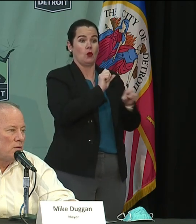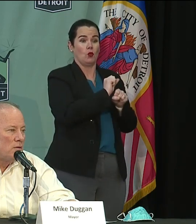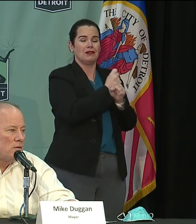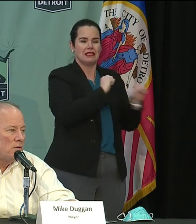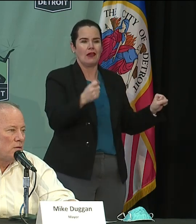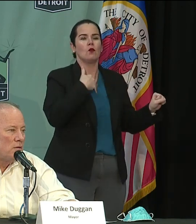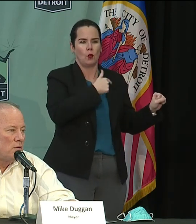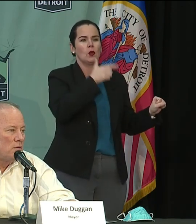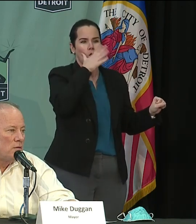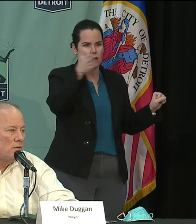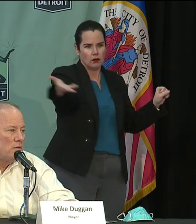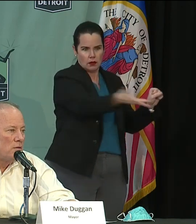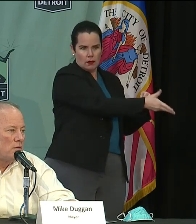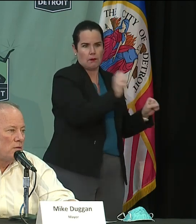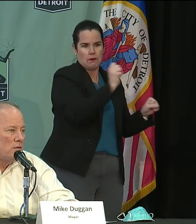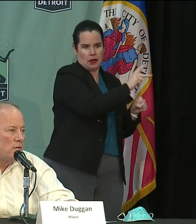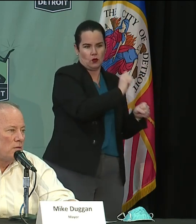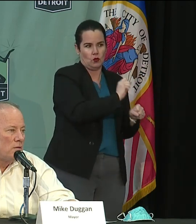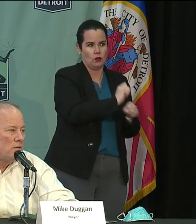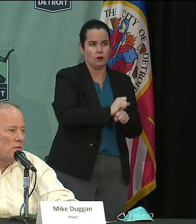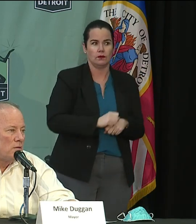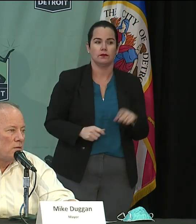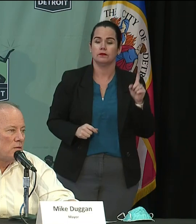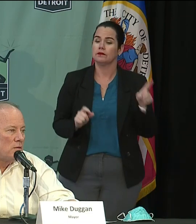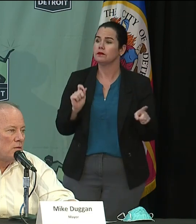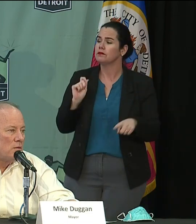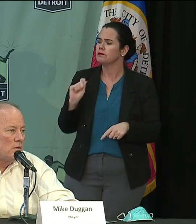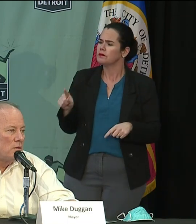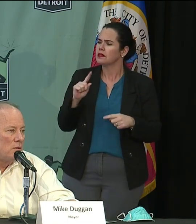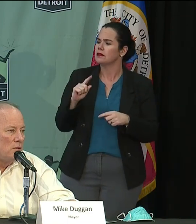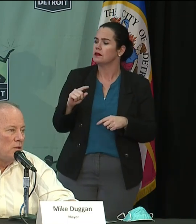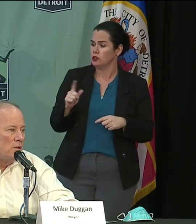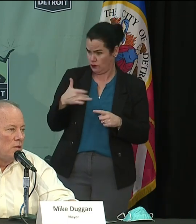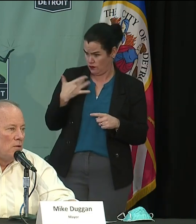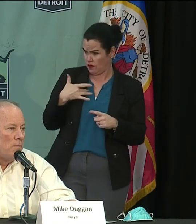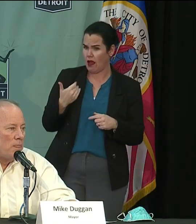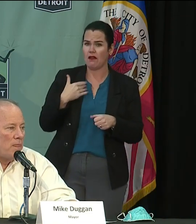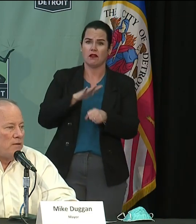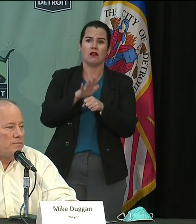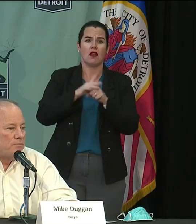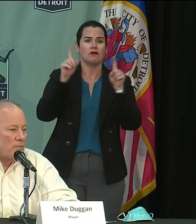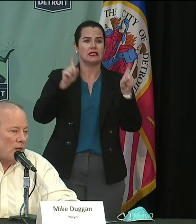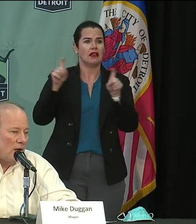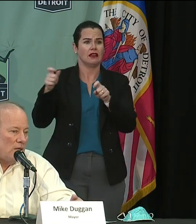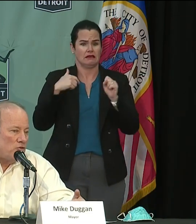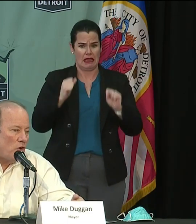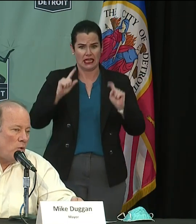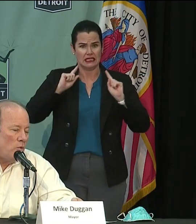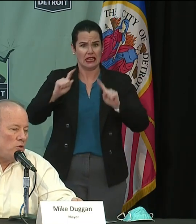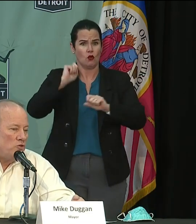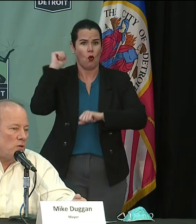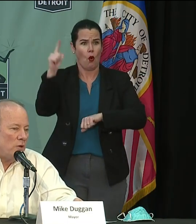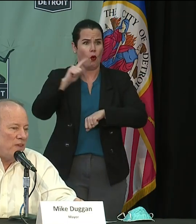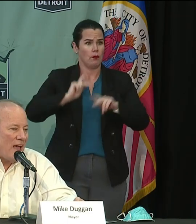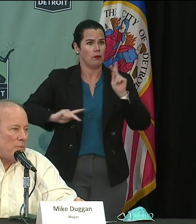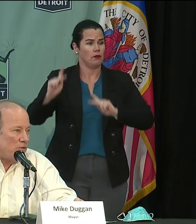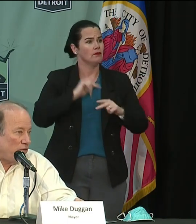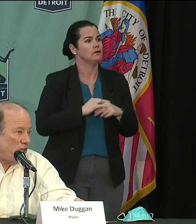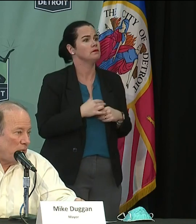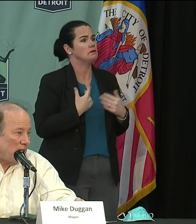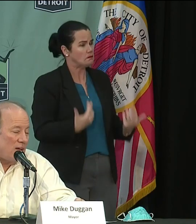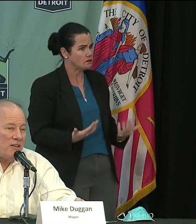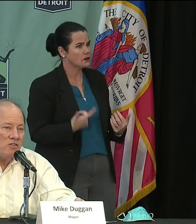there feeling that we would have enough testing kits to be able to test everybody who needs to be tested to reactivate? So we'll do it with the